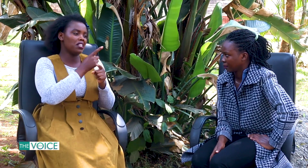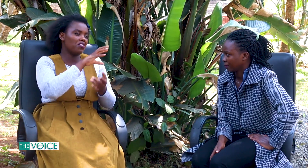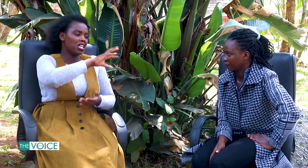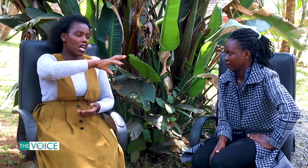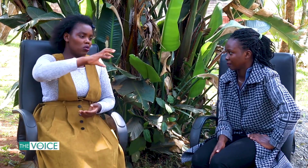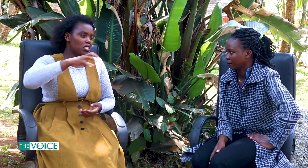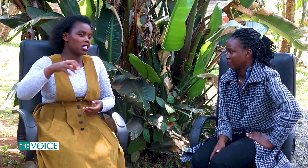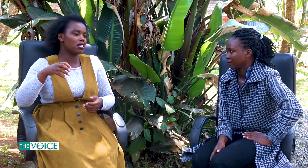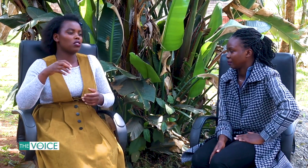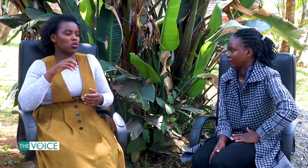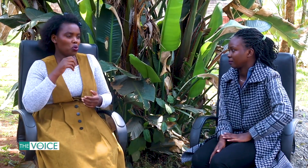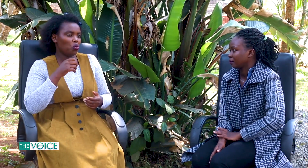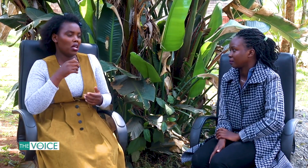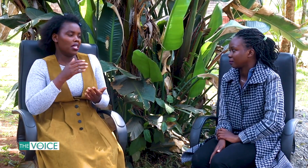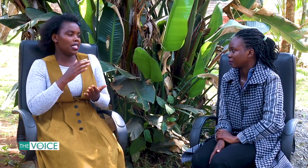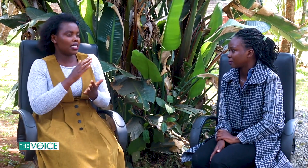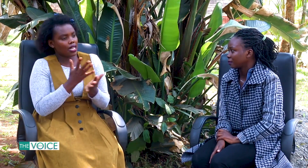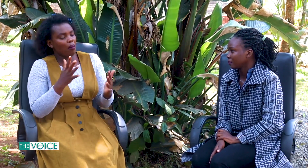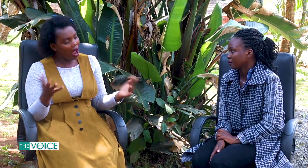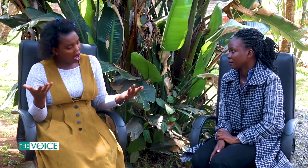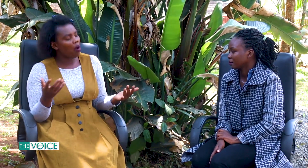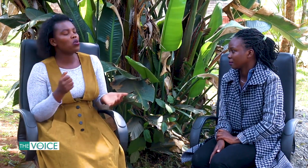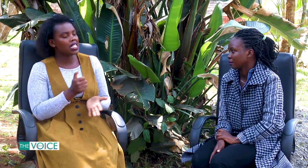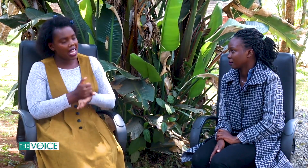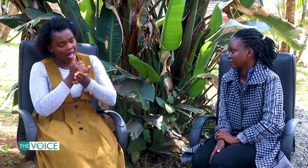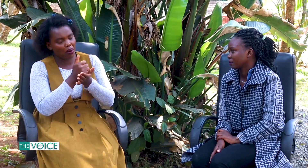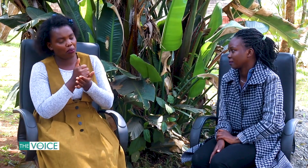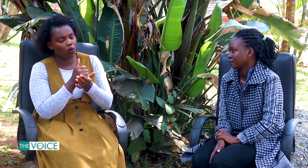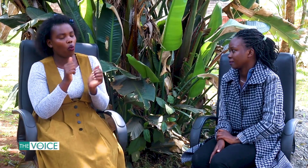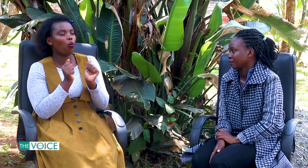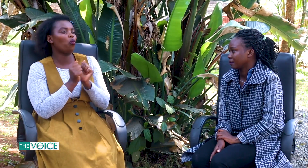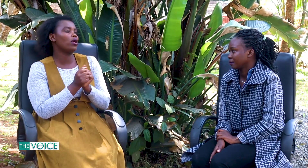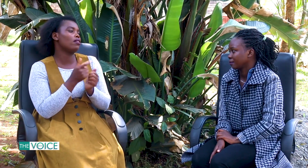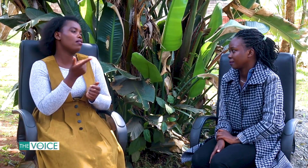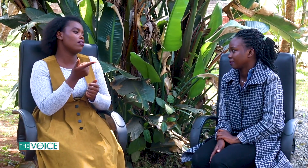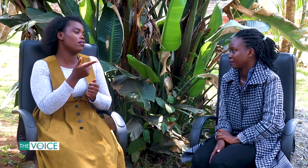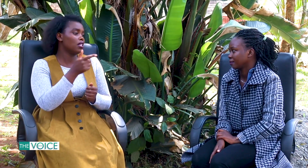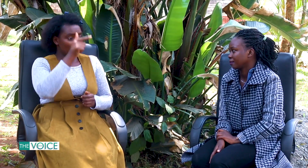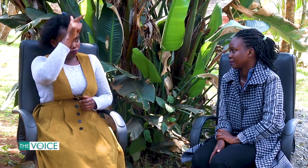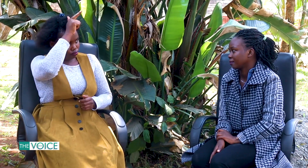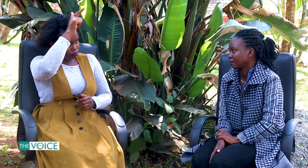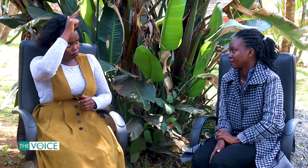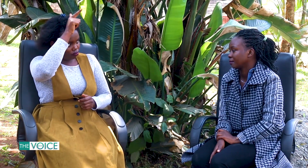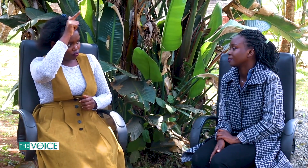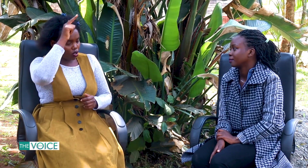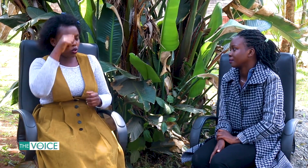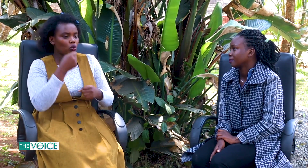You said that you have worked in different counties and you have supported